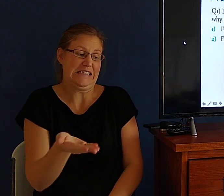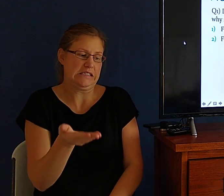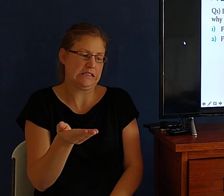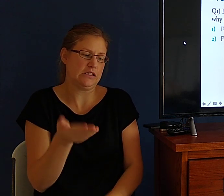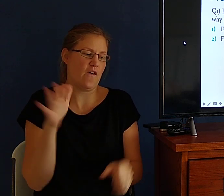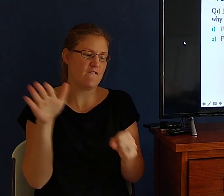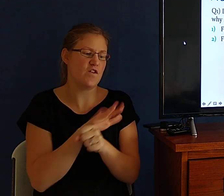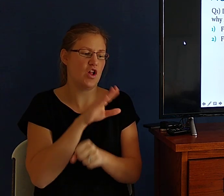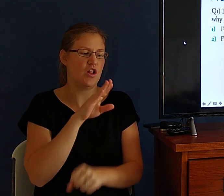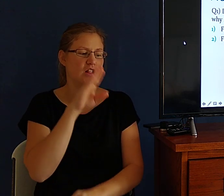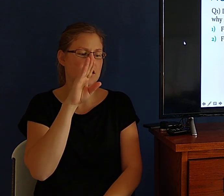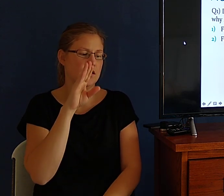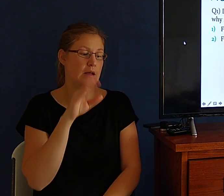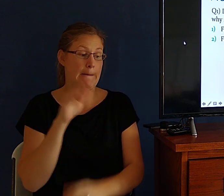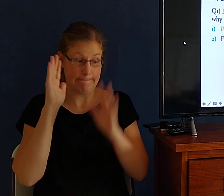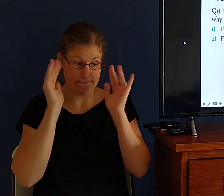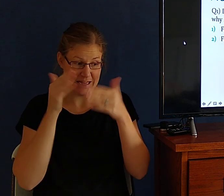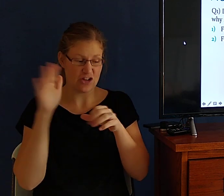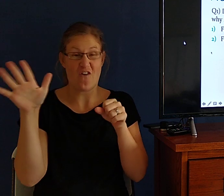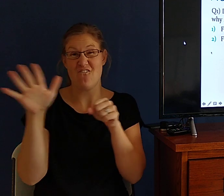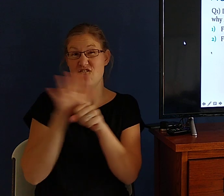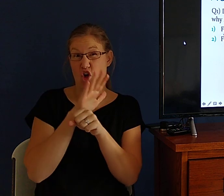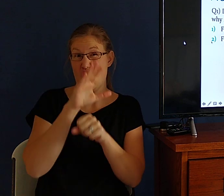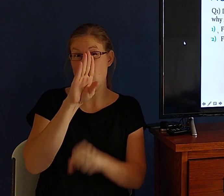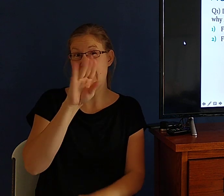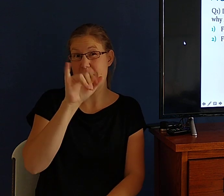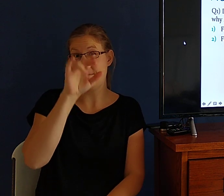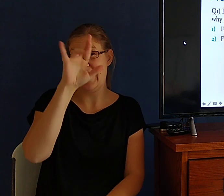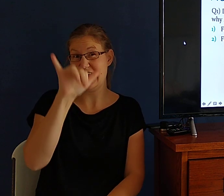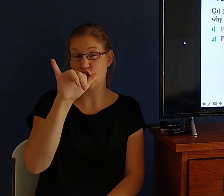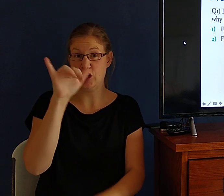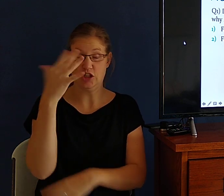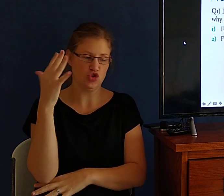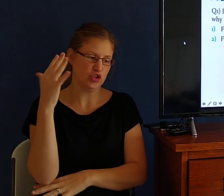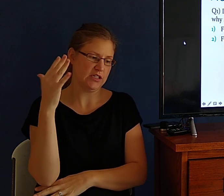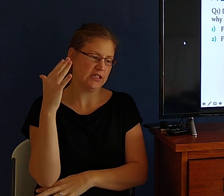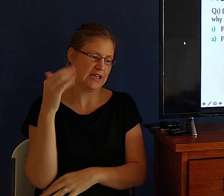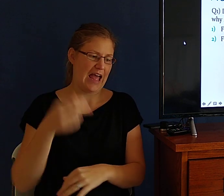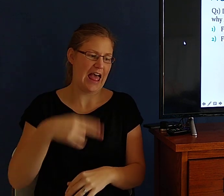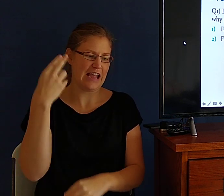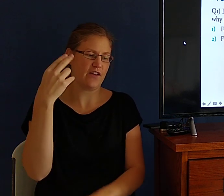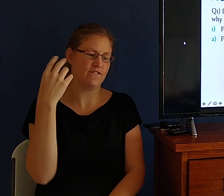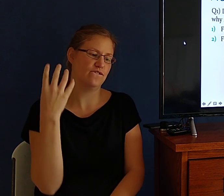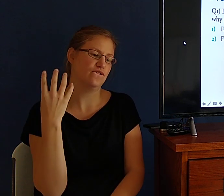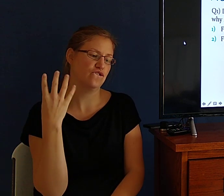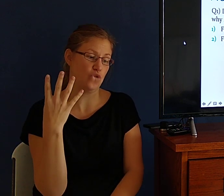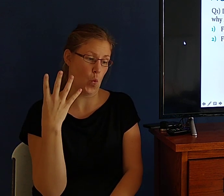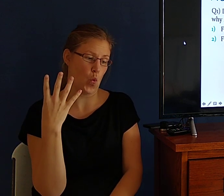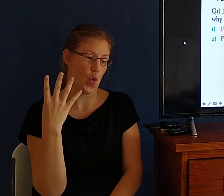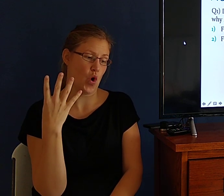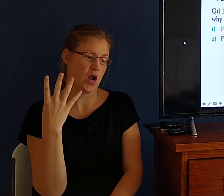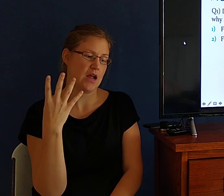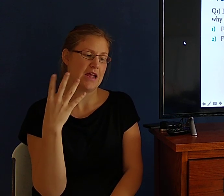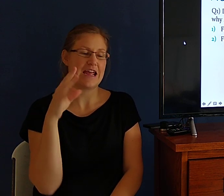Full, pay attention, it's full binary tree. Height of 4, 9,